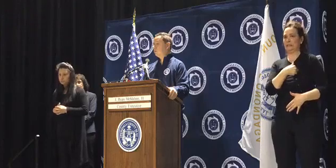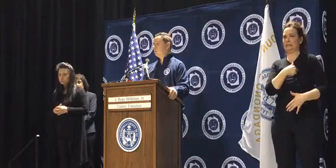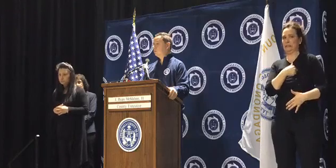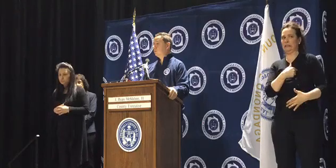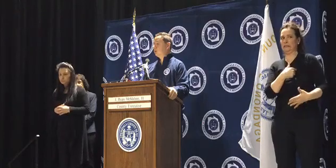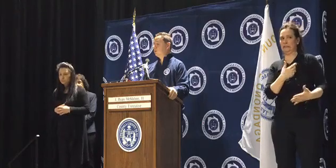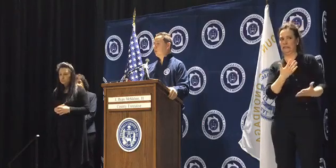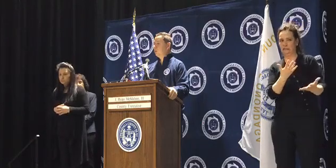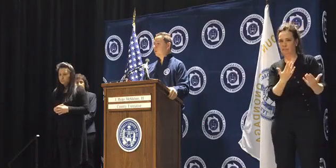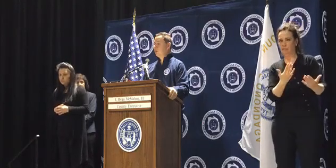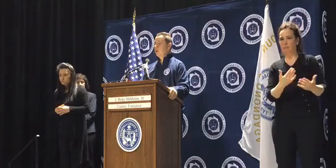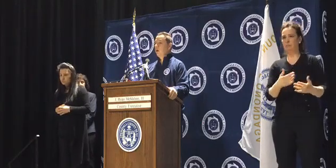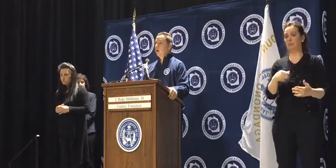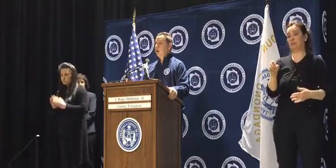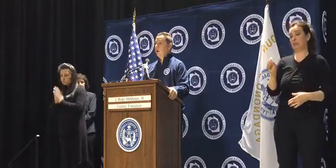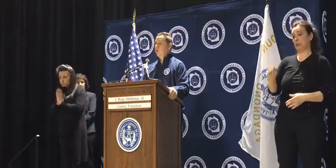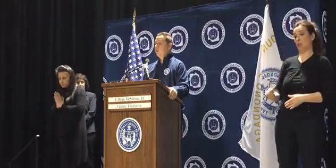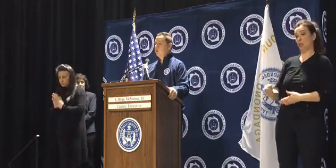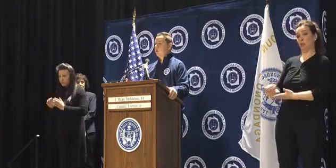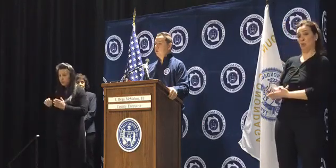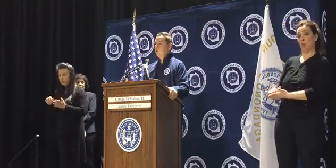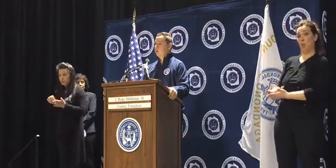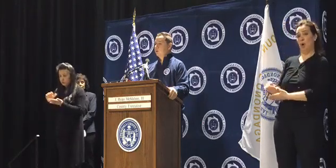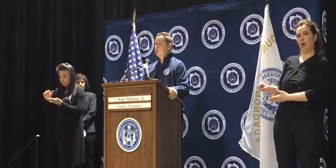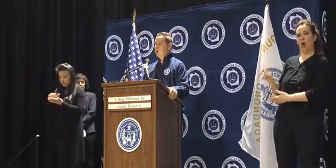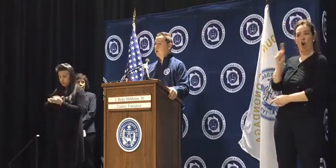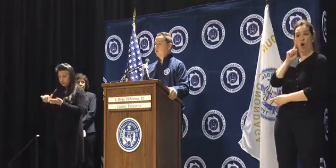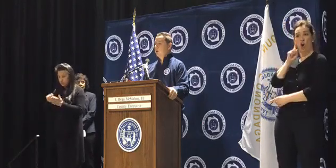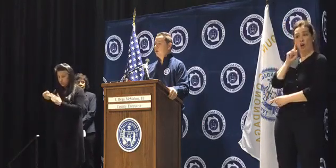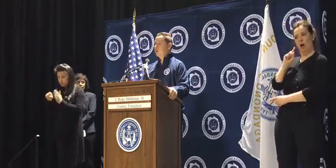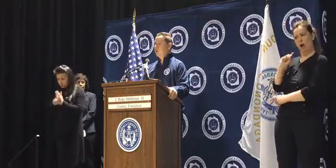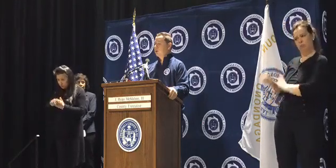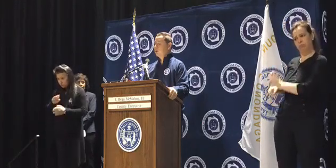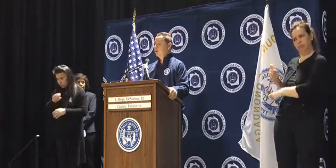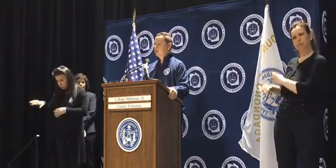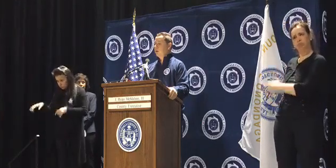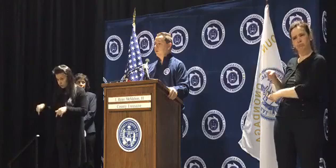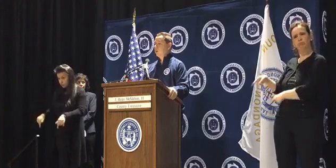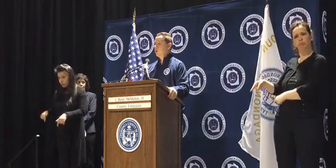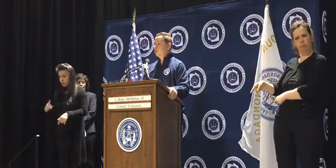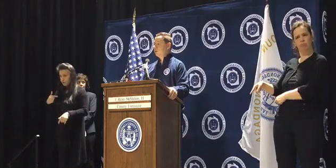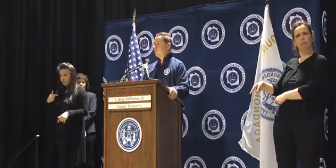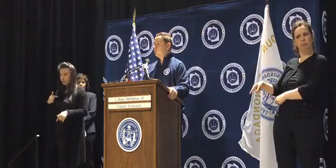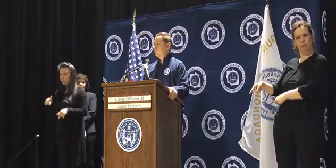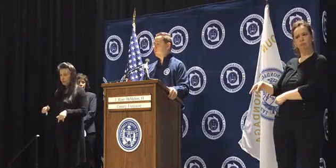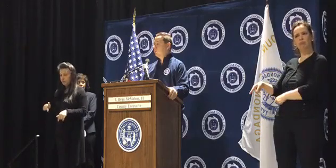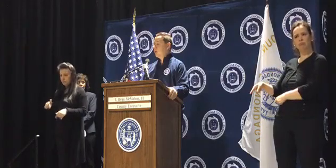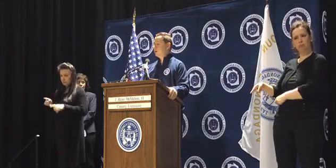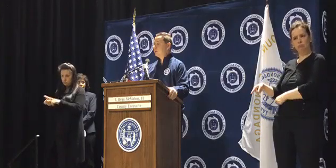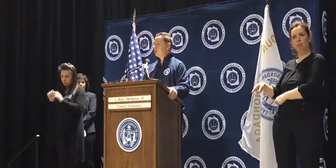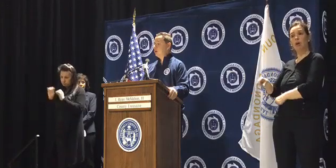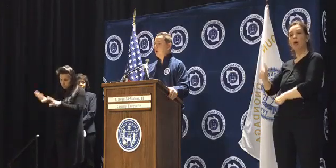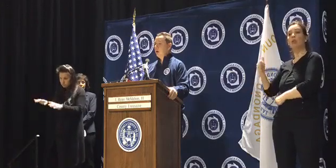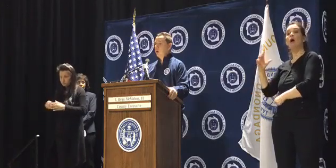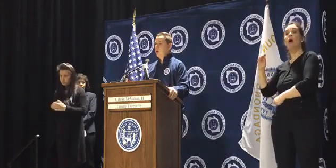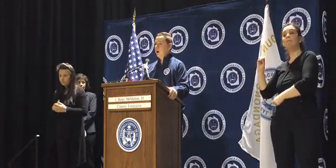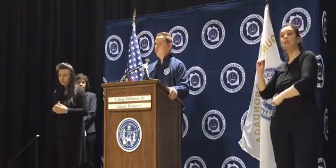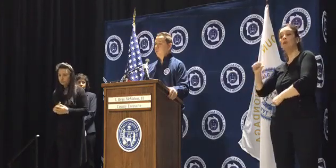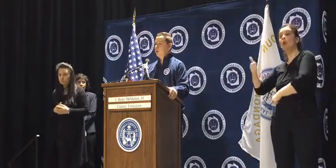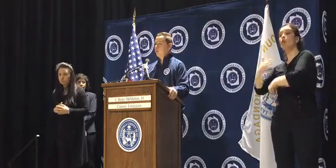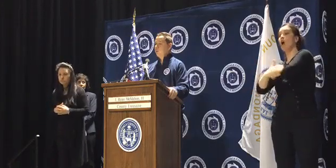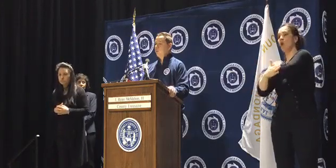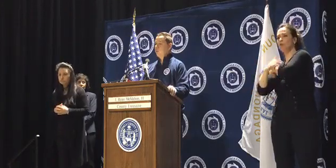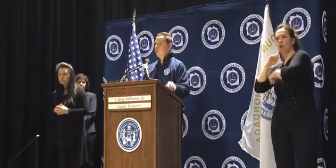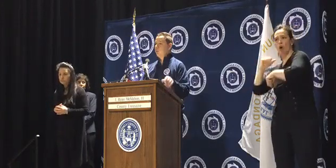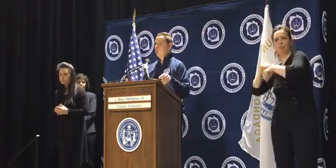if send some up this way. We found some other supply chains in other countries that we're going to be utilizing. I've